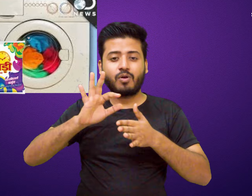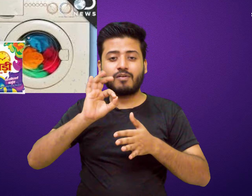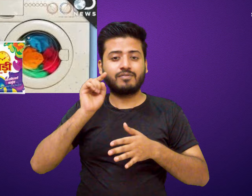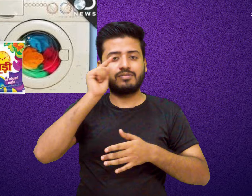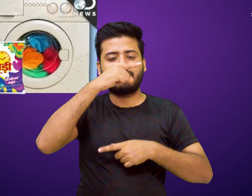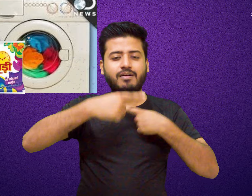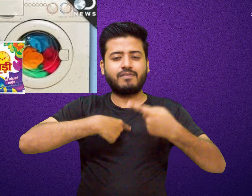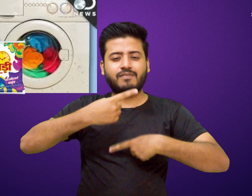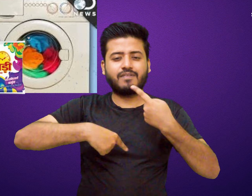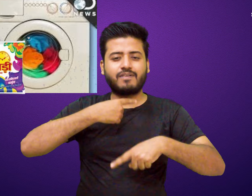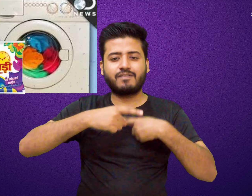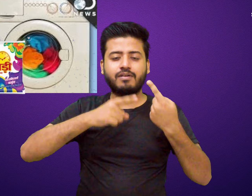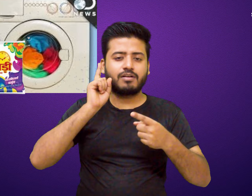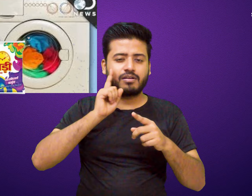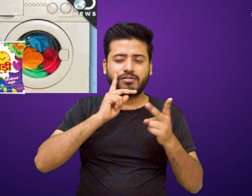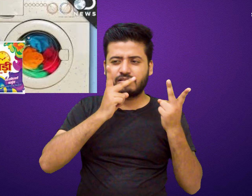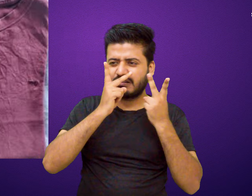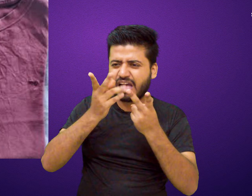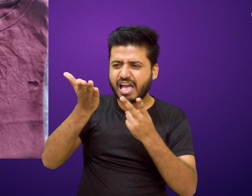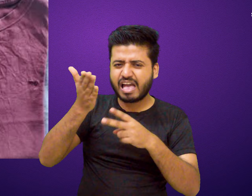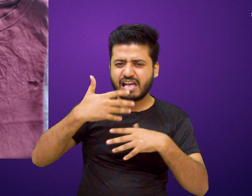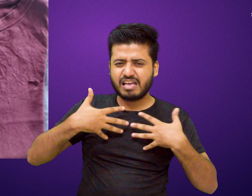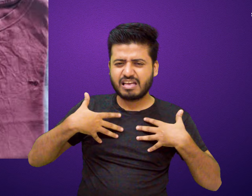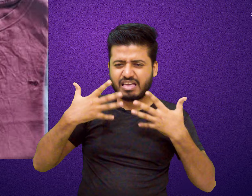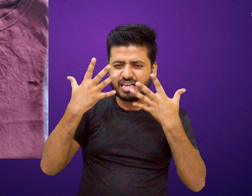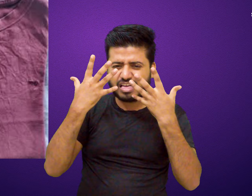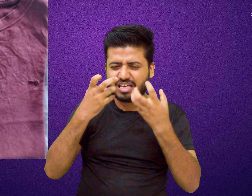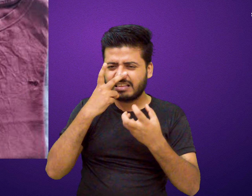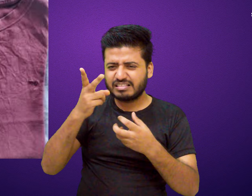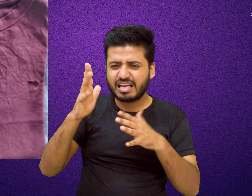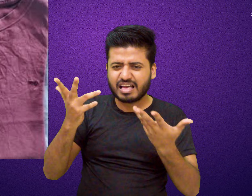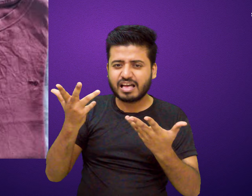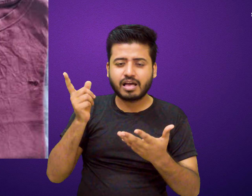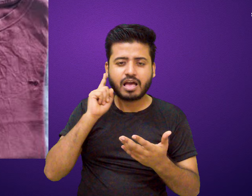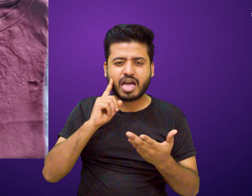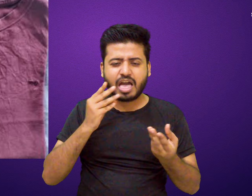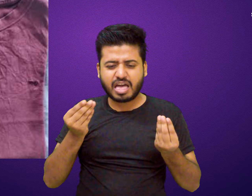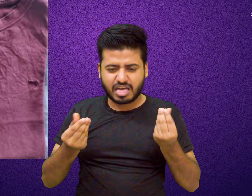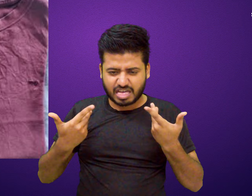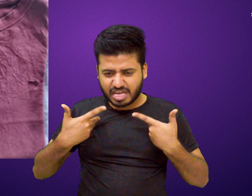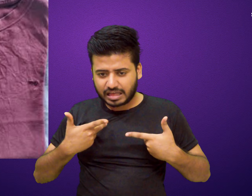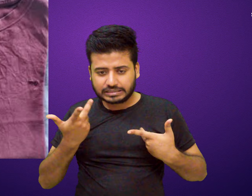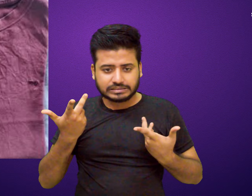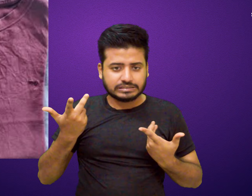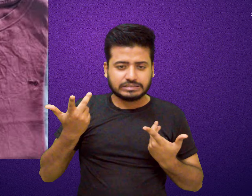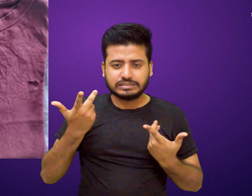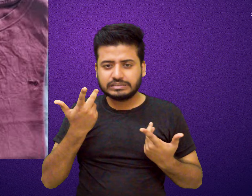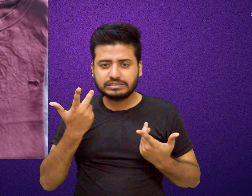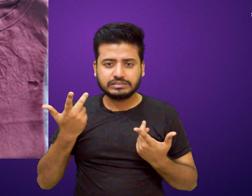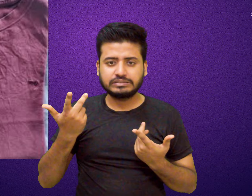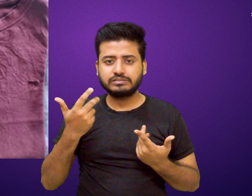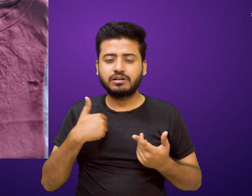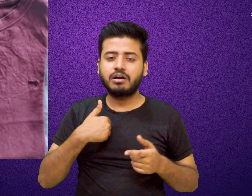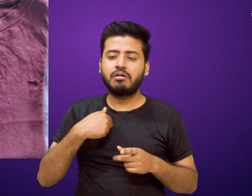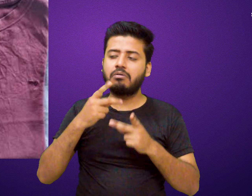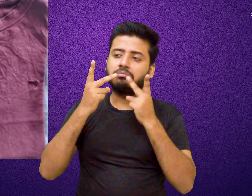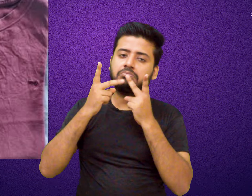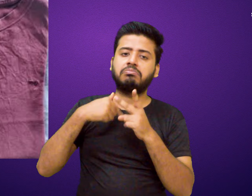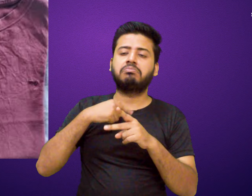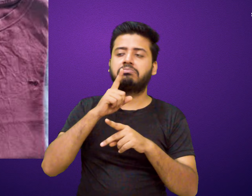are designed to be thick, lint-free, and streak-free. This premium microfiber cleaning cloth is crafted for high absorbency